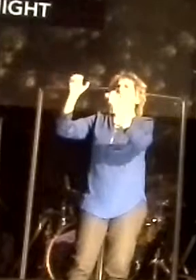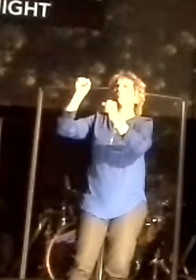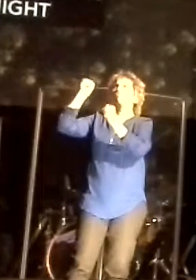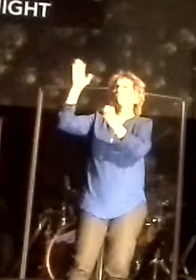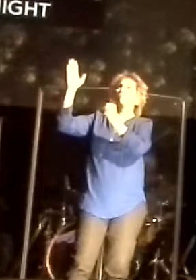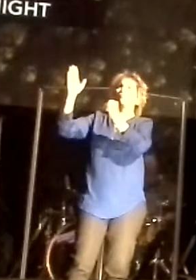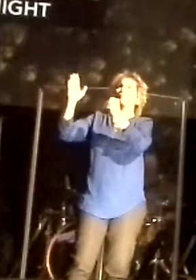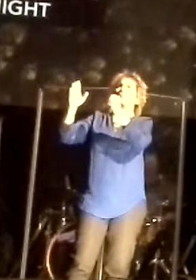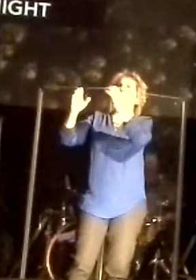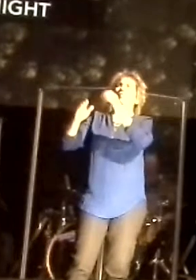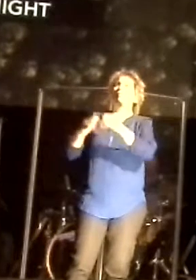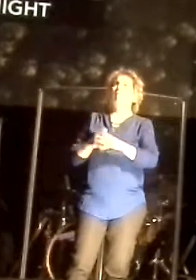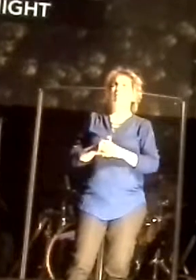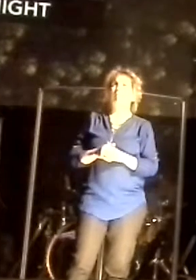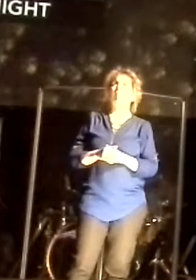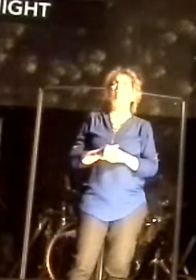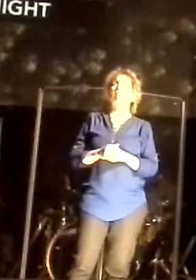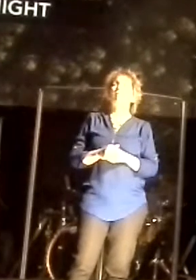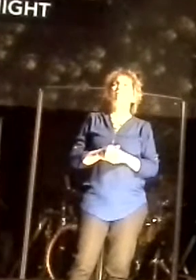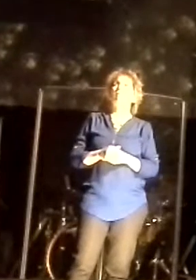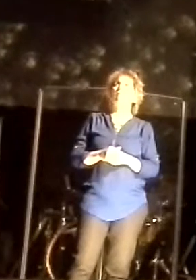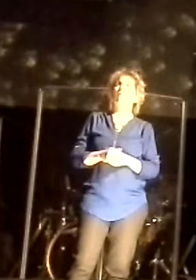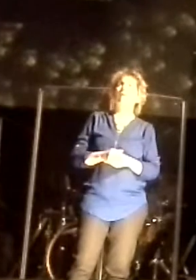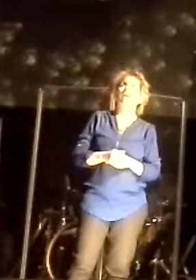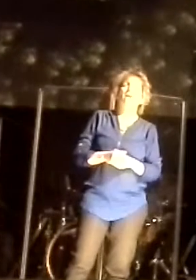into the night.